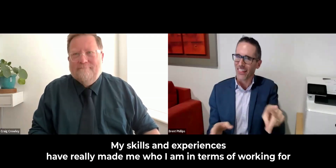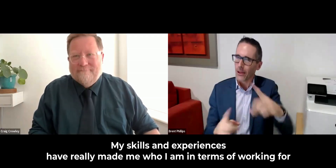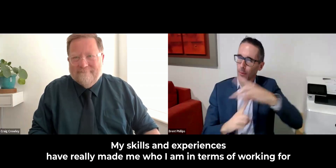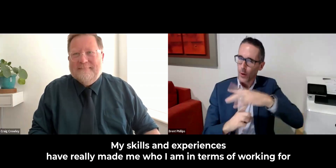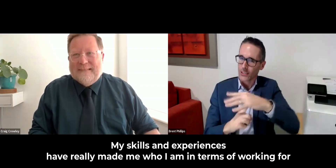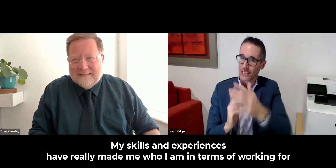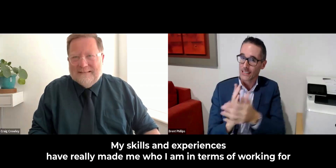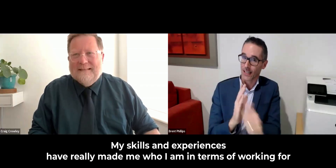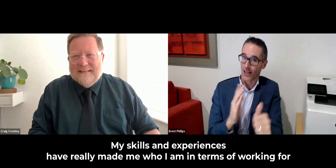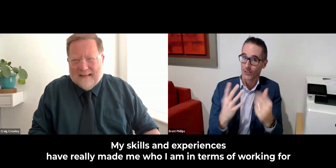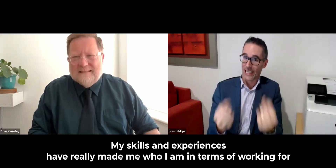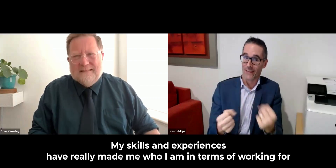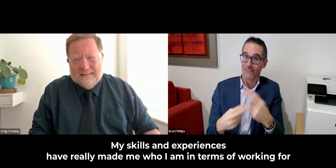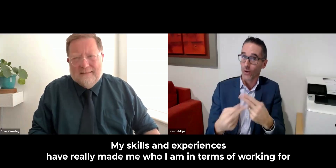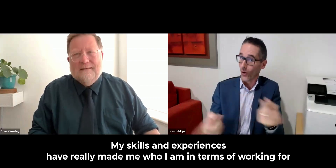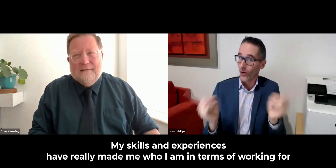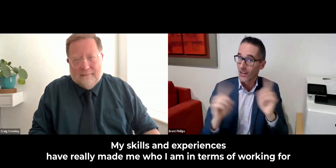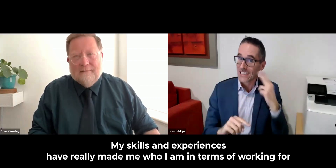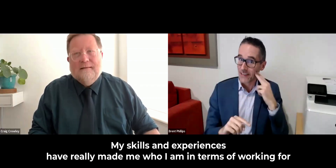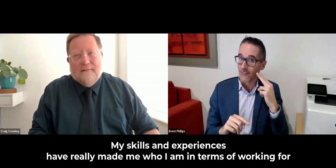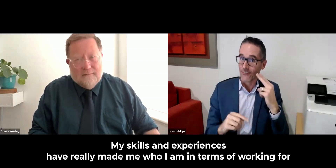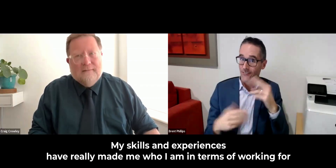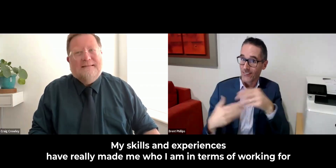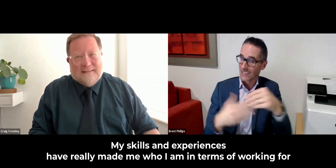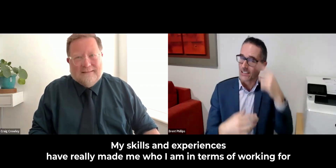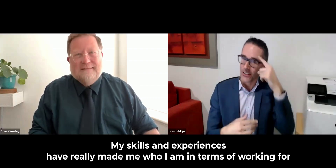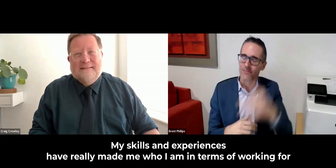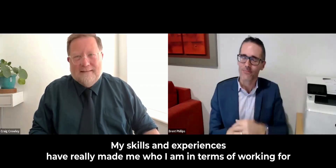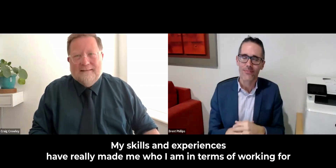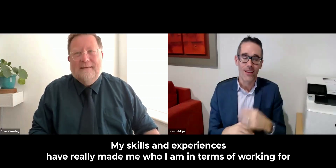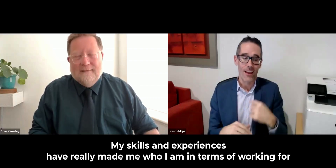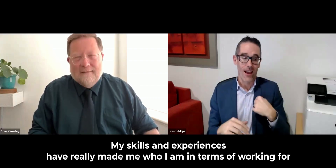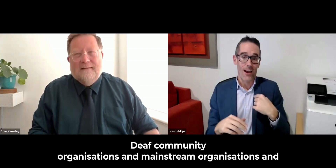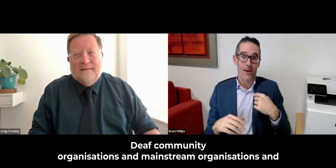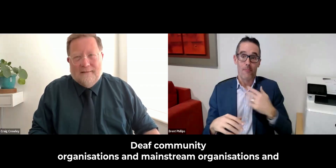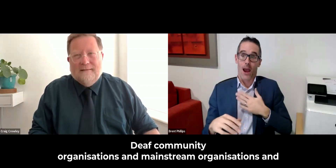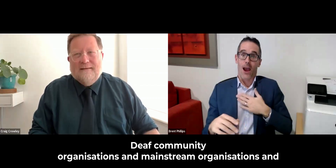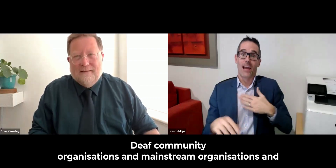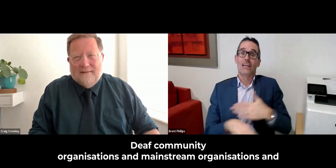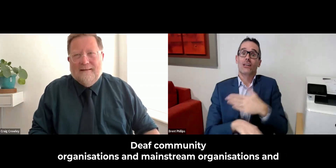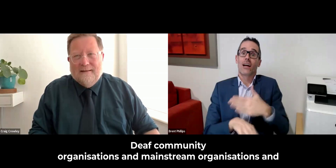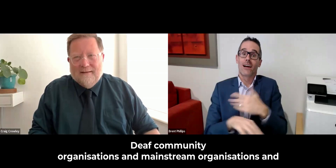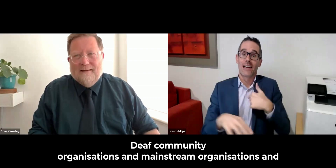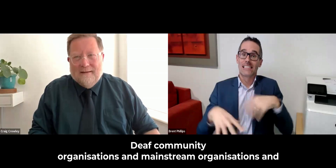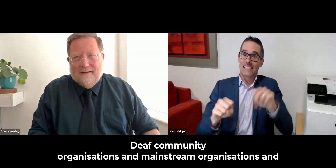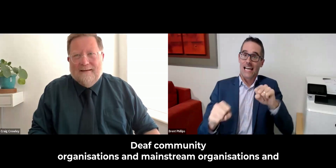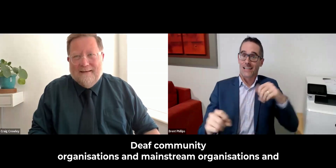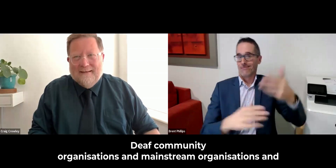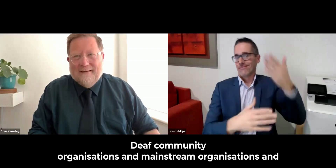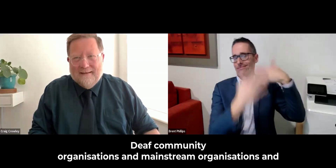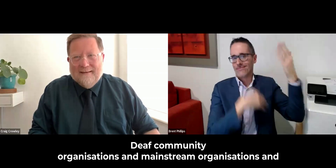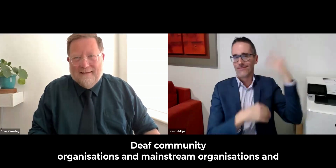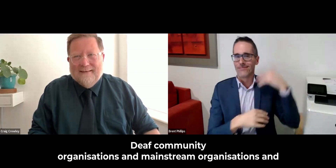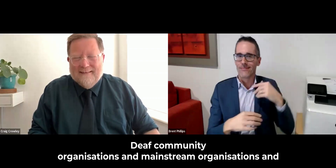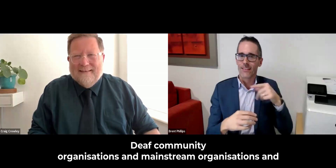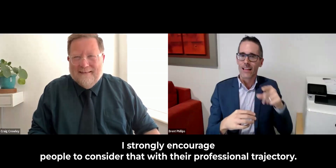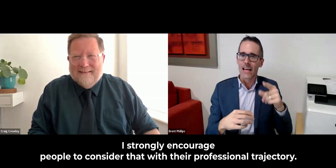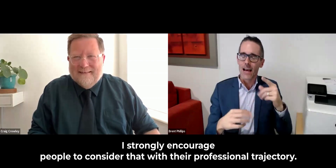experiences have really made me who I am in terms of working for deaf community organisations and mainstream organisations. And I